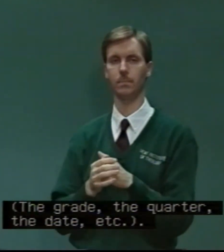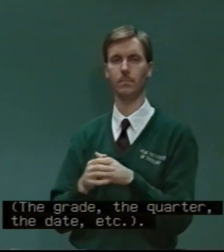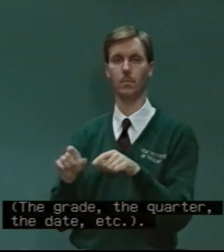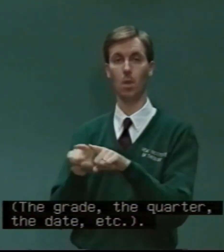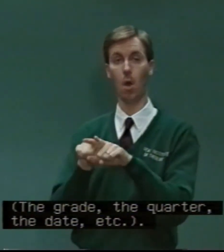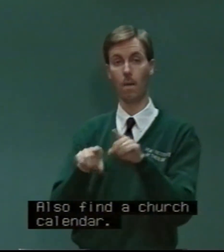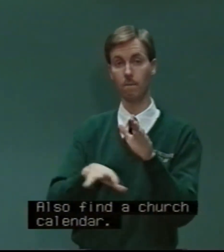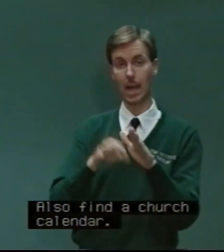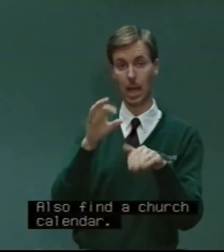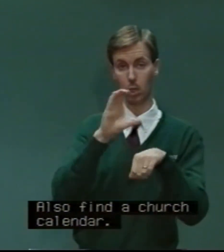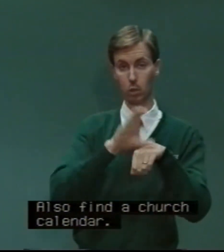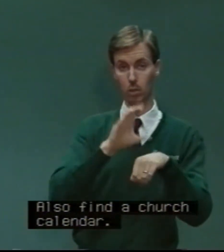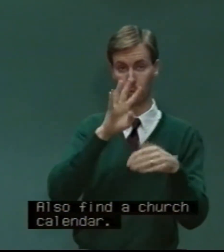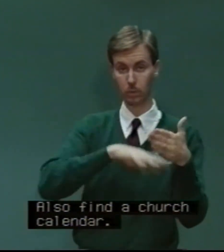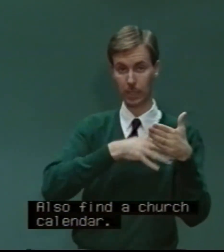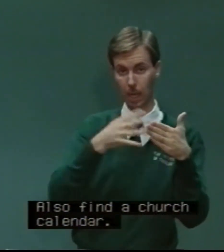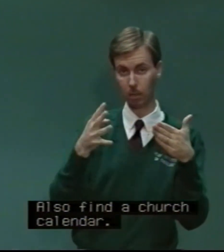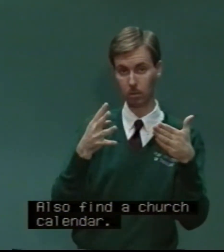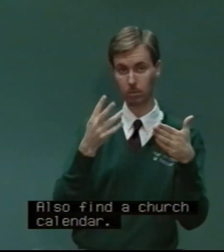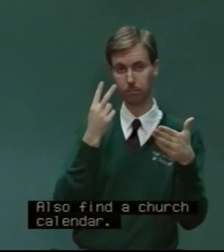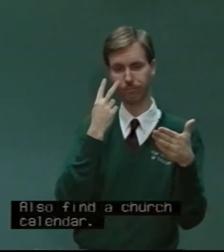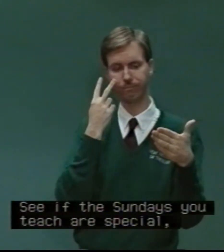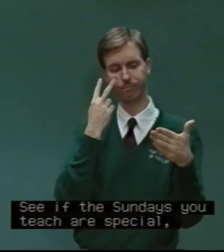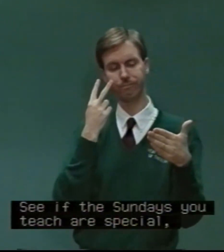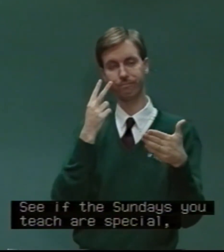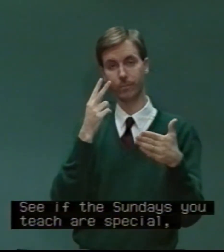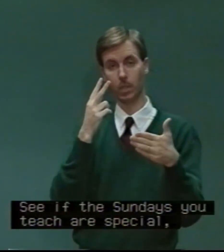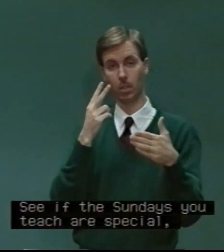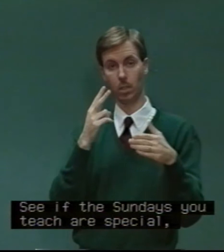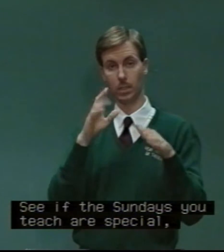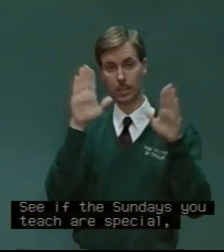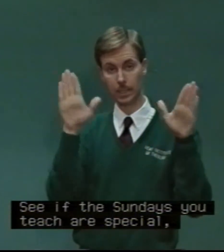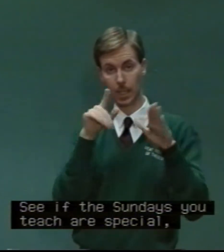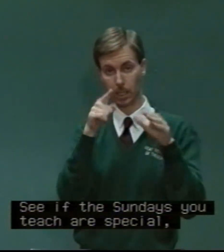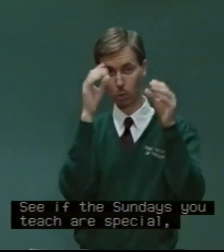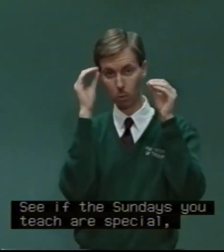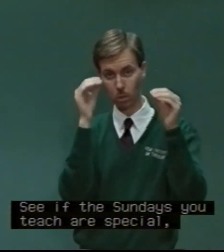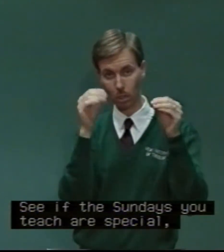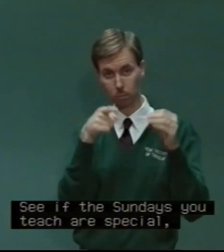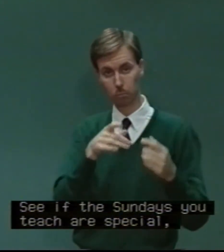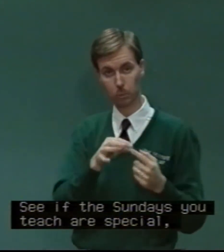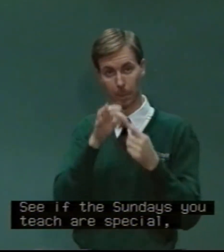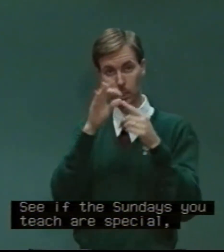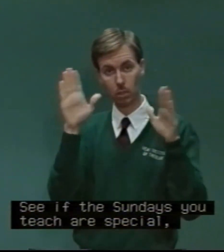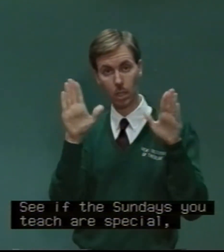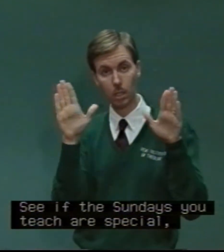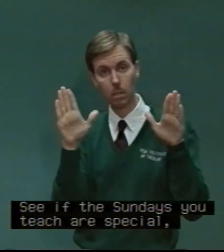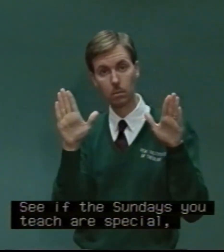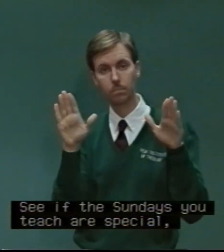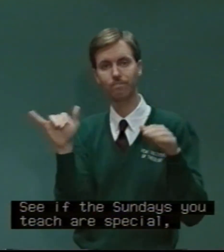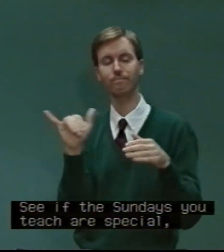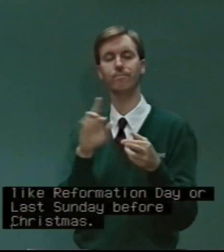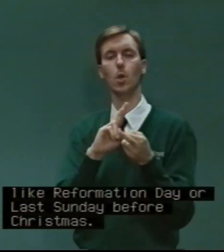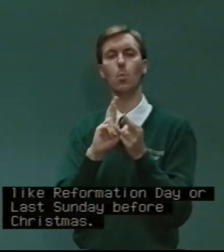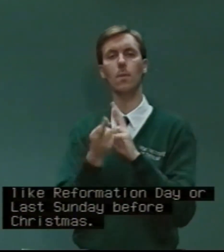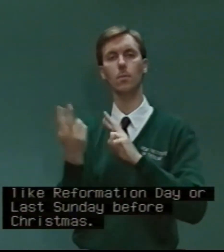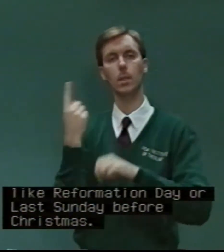etc. Also find a church calendar. See if the Sundays you teach are special,